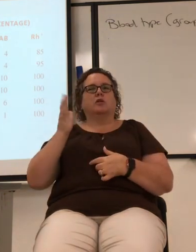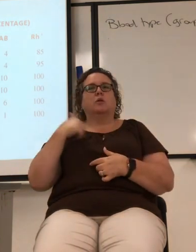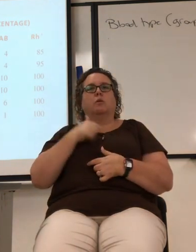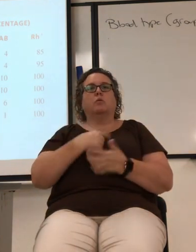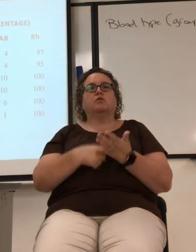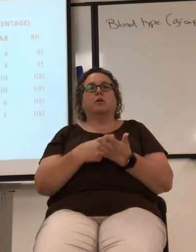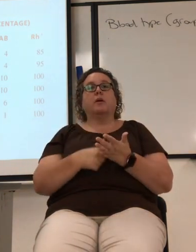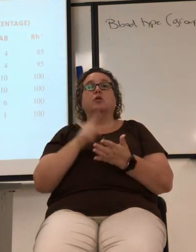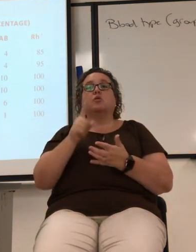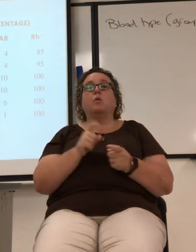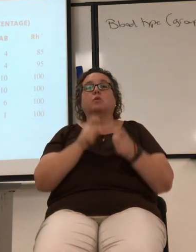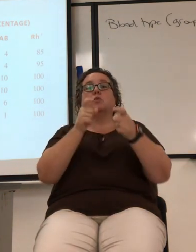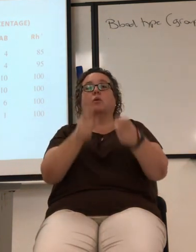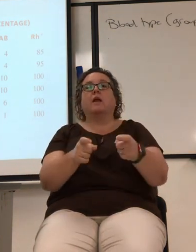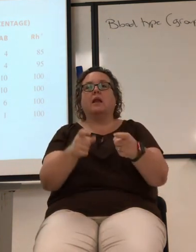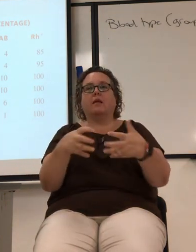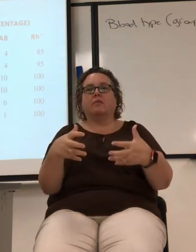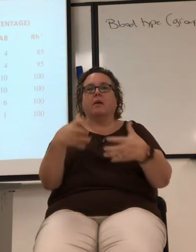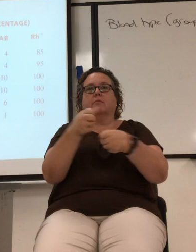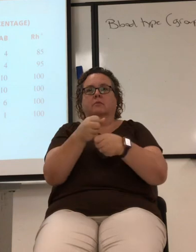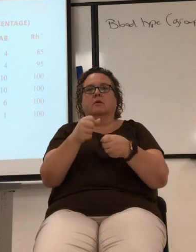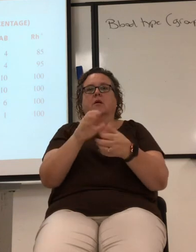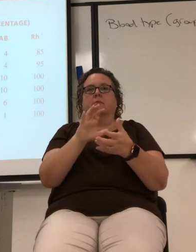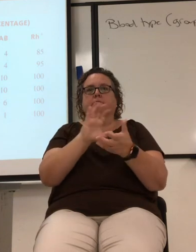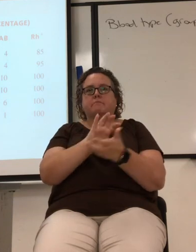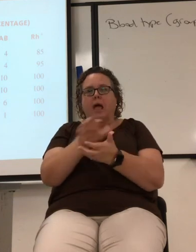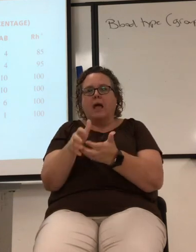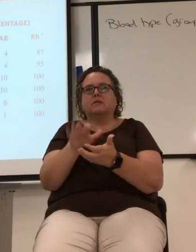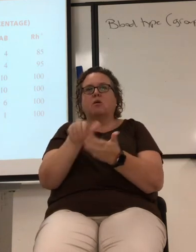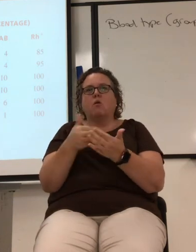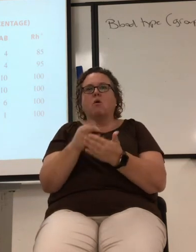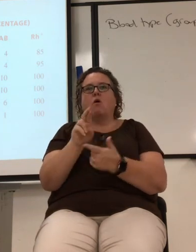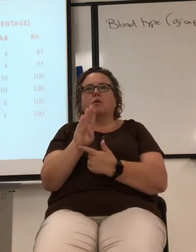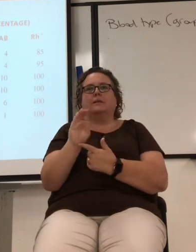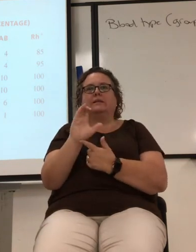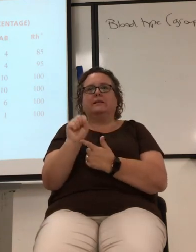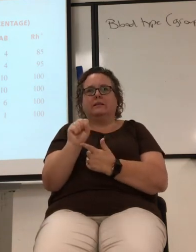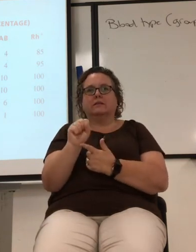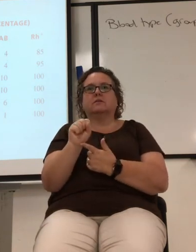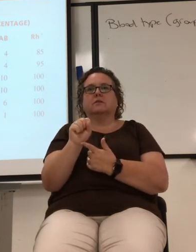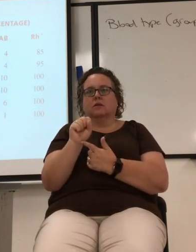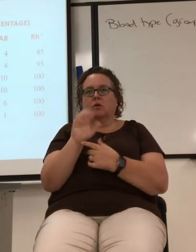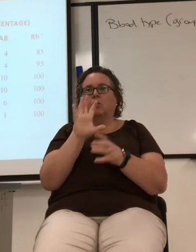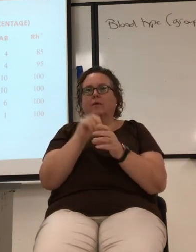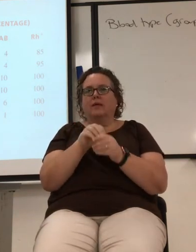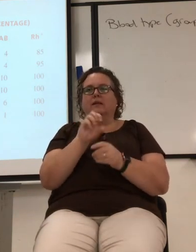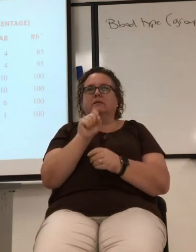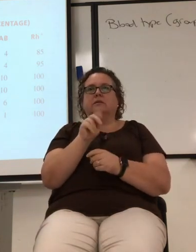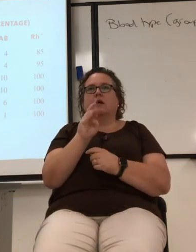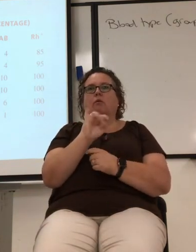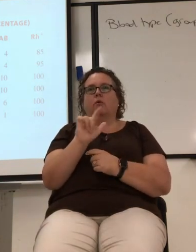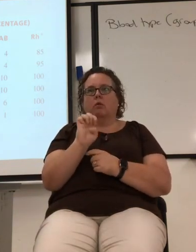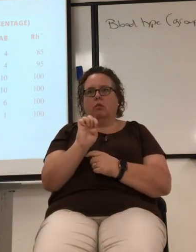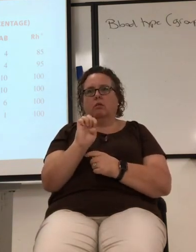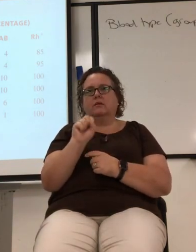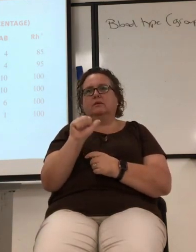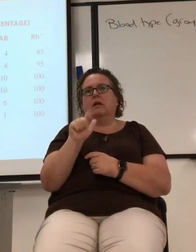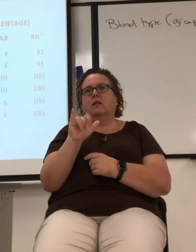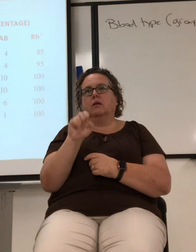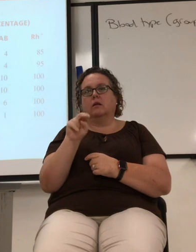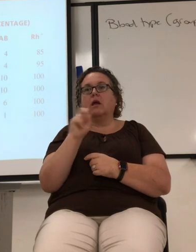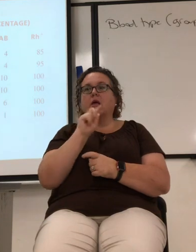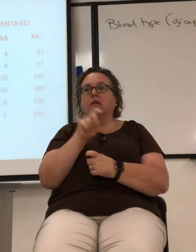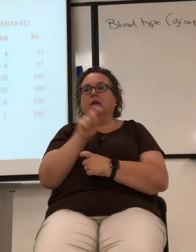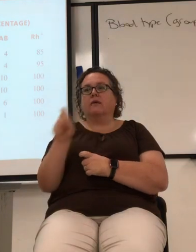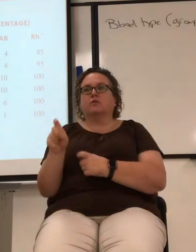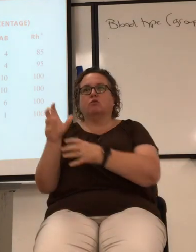the packed RBCs. You just resuspend in sterile saline and give it to the recipient. Okay.